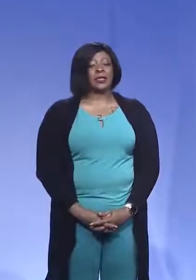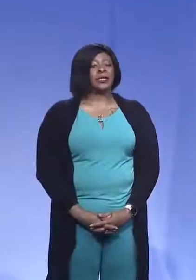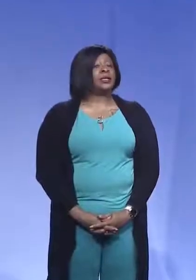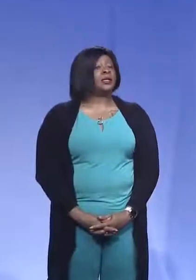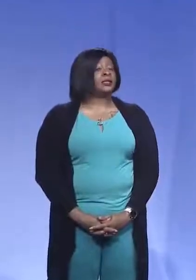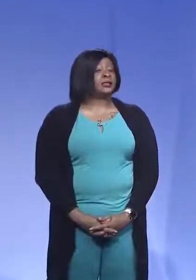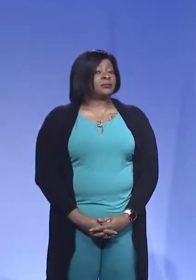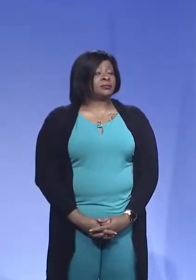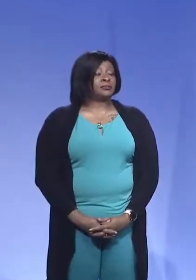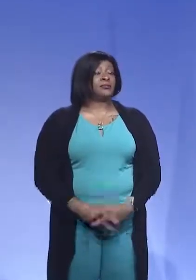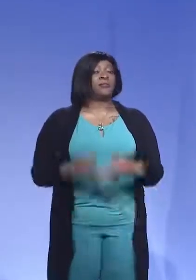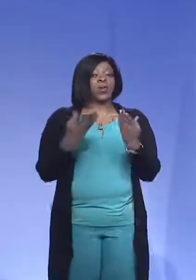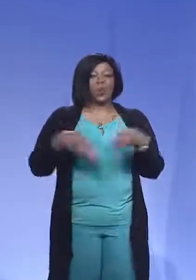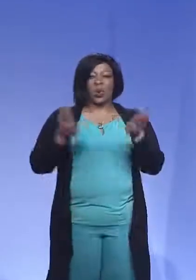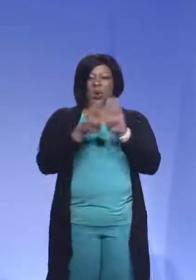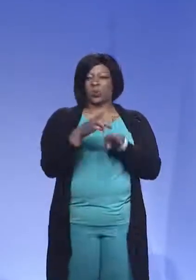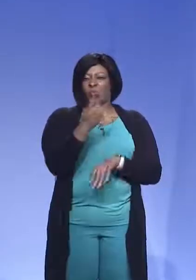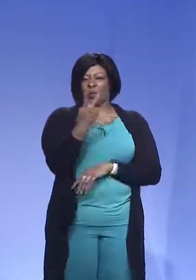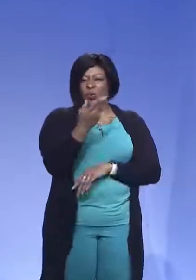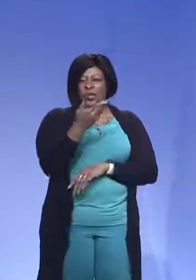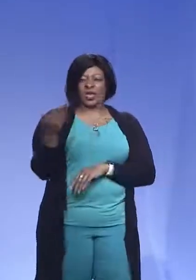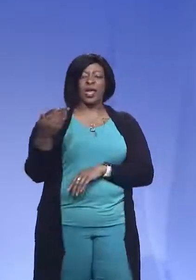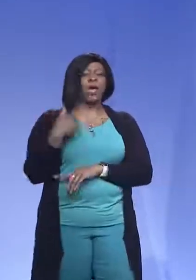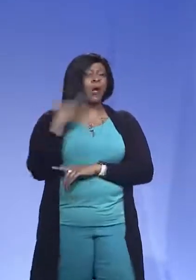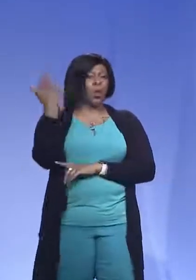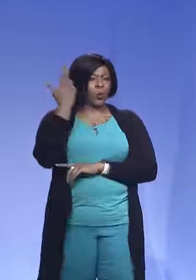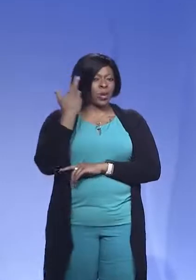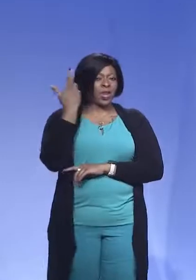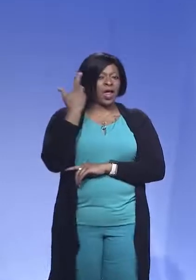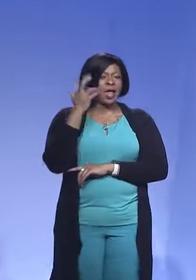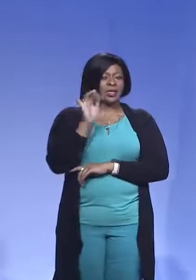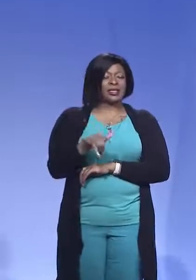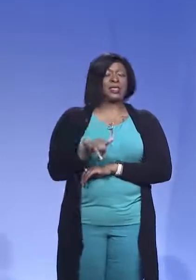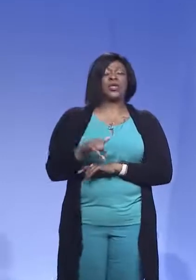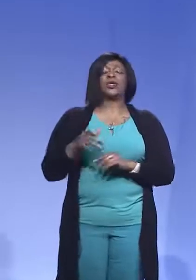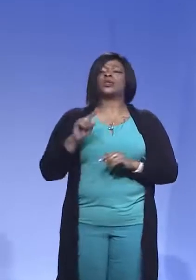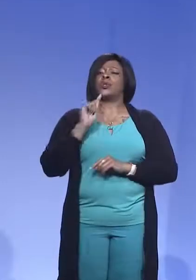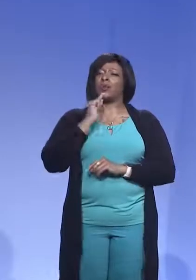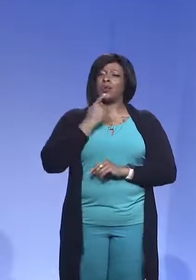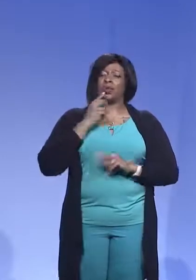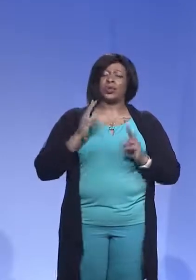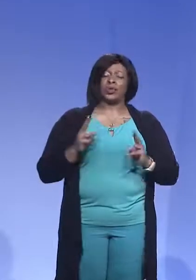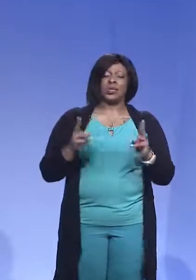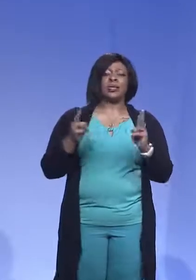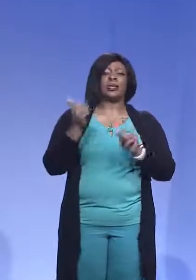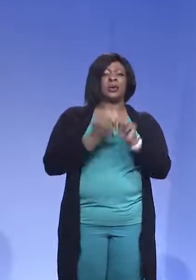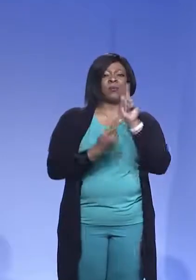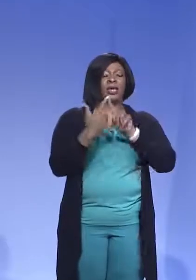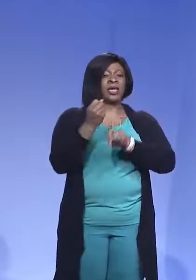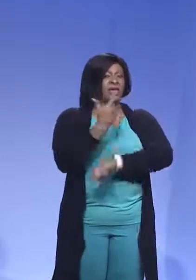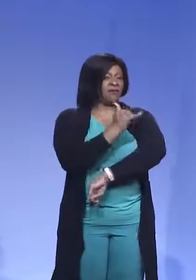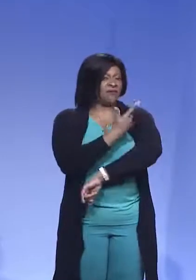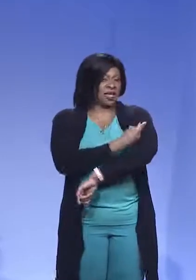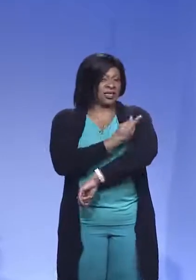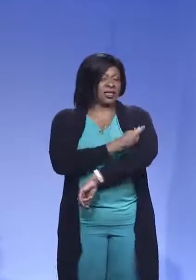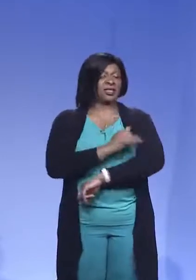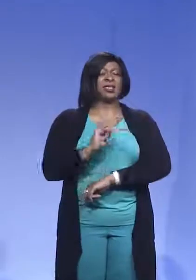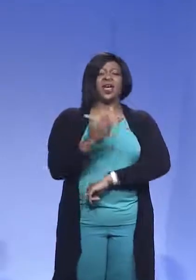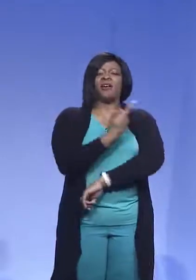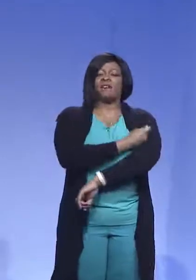So I'll just close with a couple of things. I realize that there's urgency and interest for everybody to get a